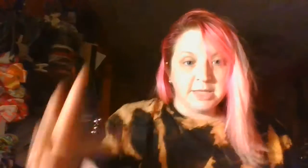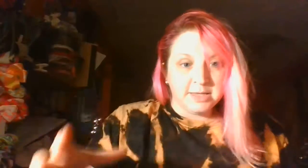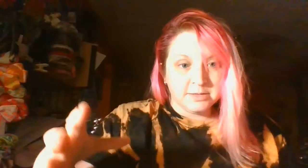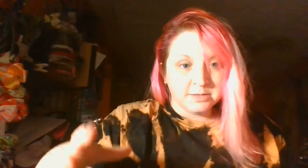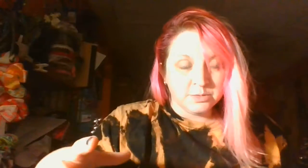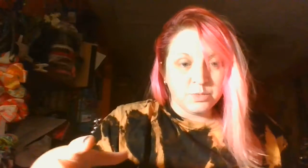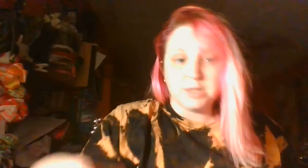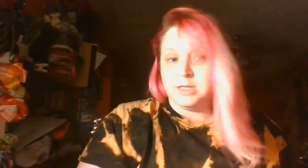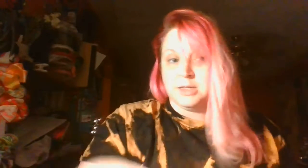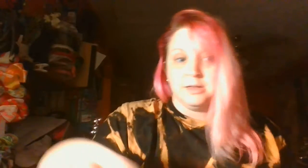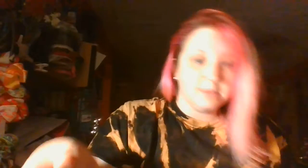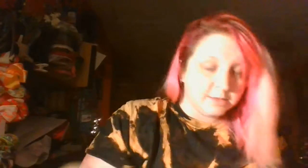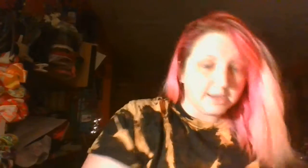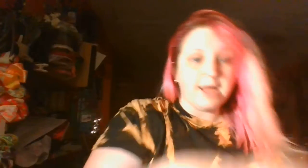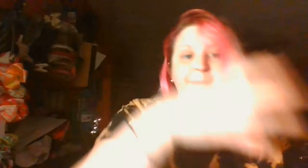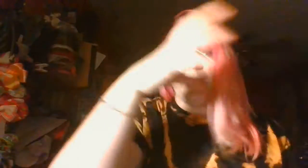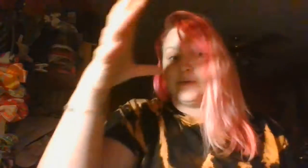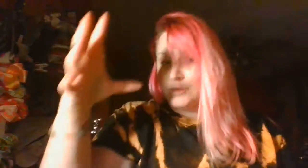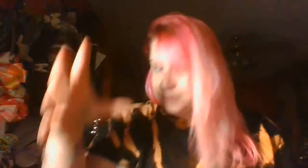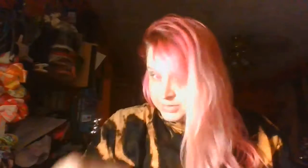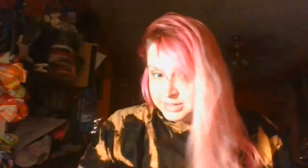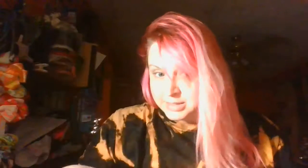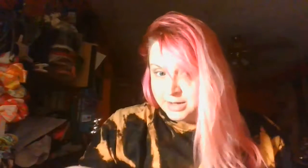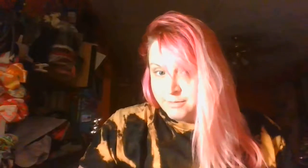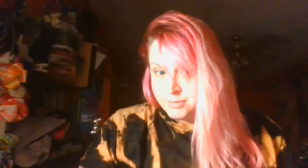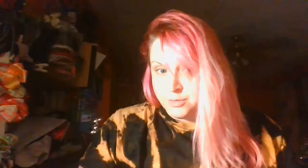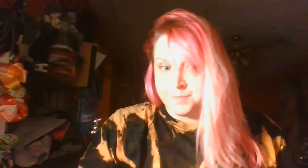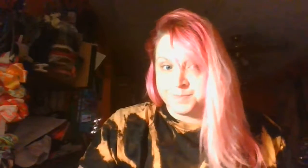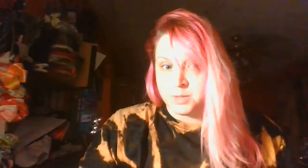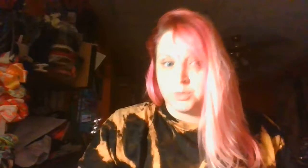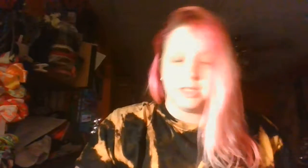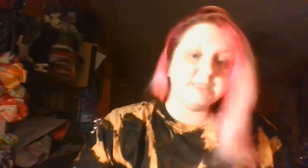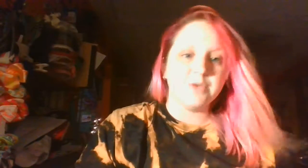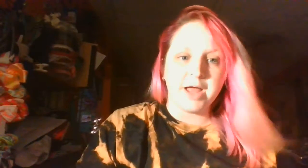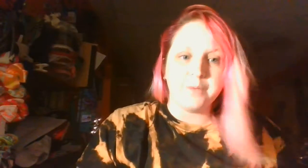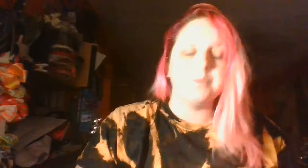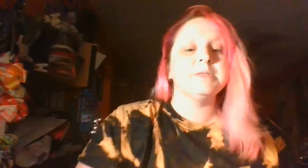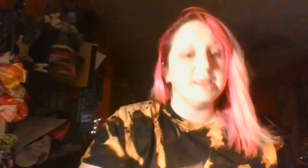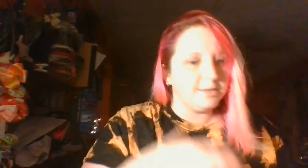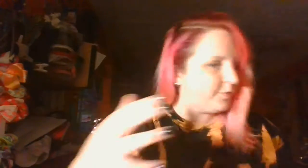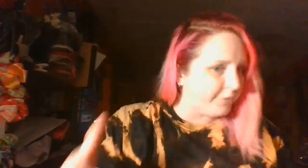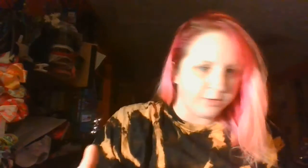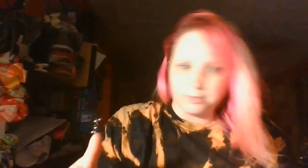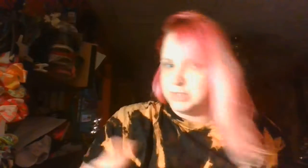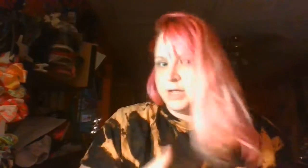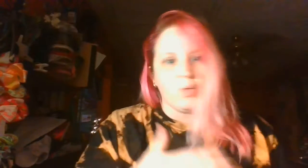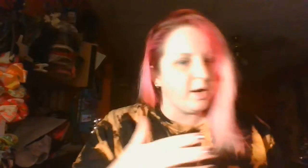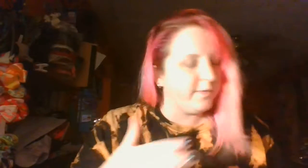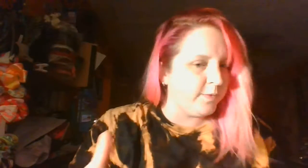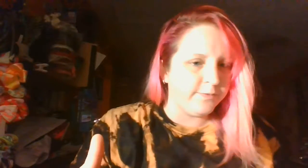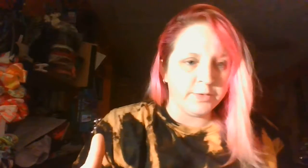globally within the timeline of their music, of their release of their albums, and then their films. They had quite a few